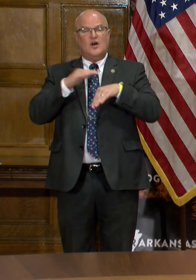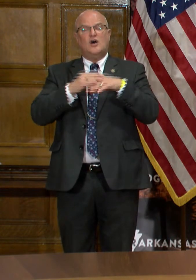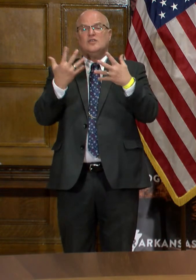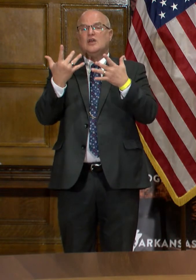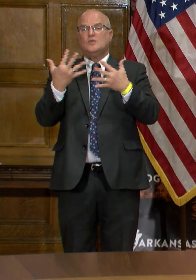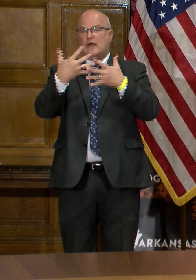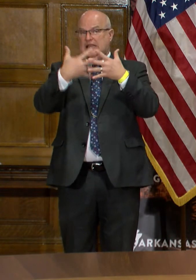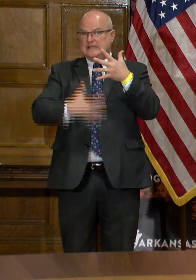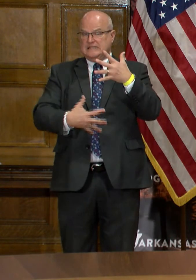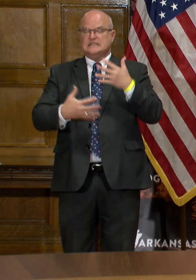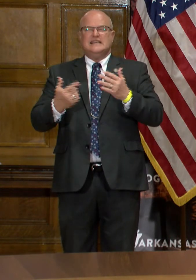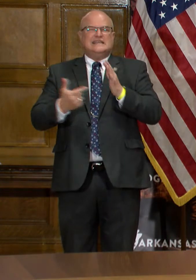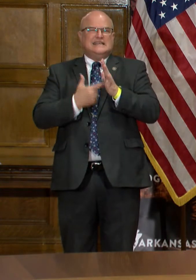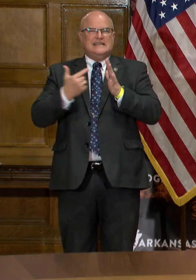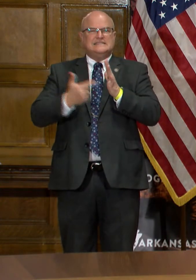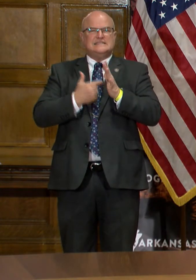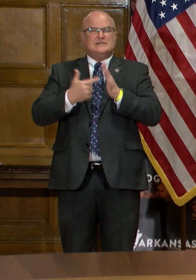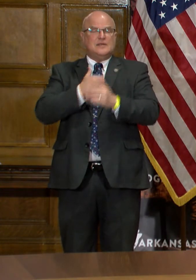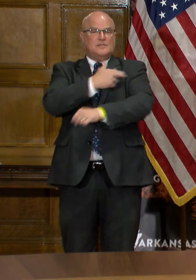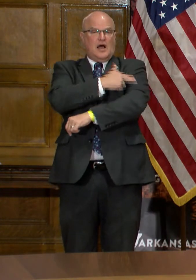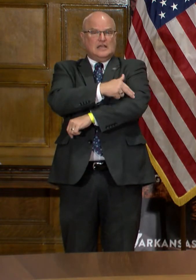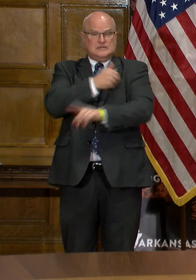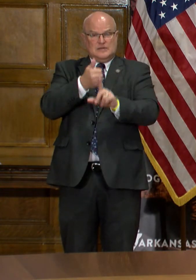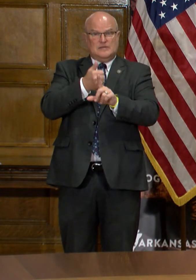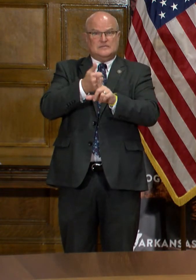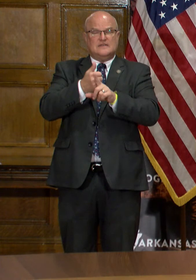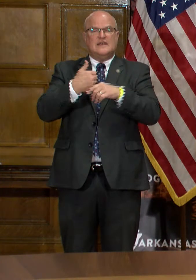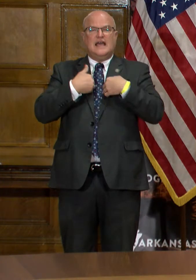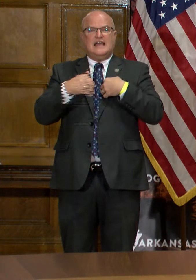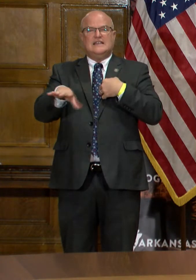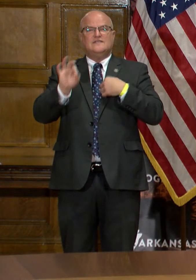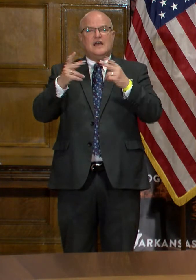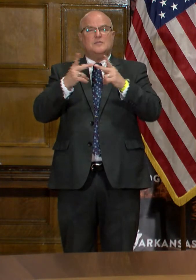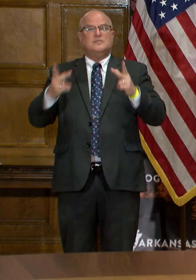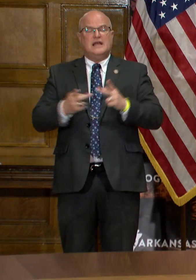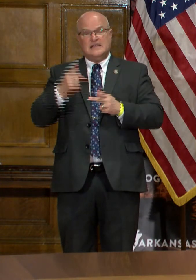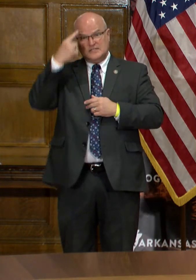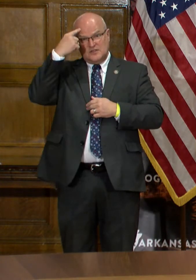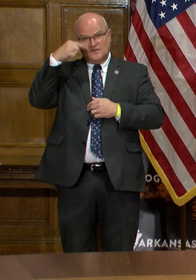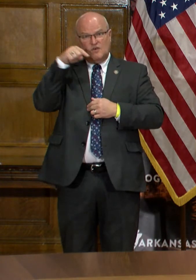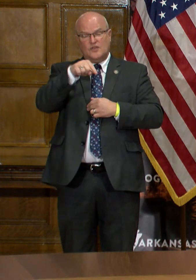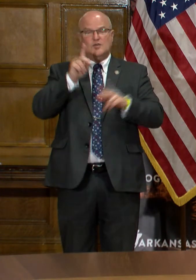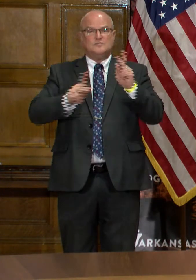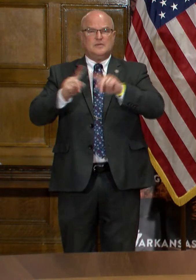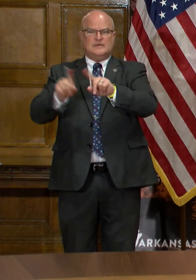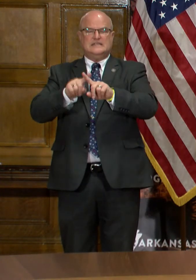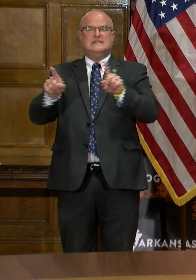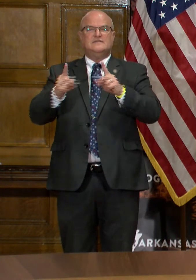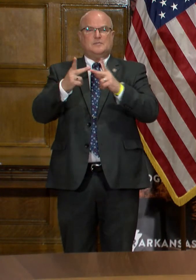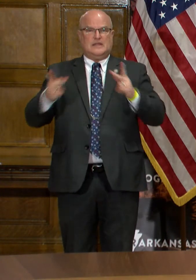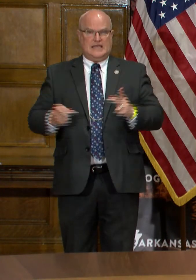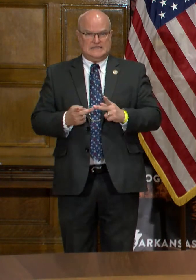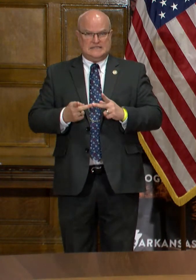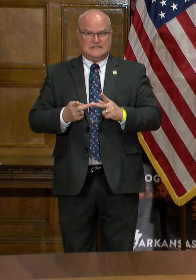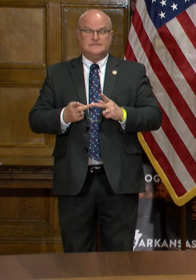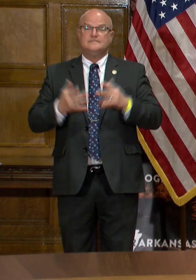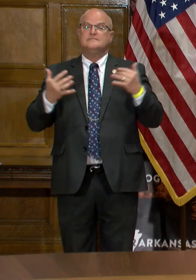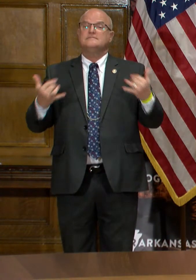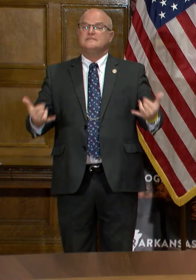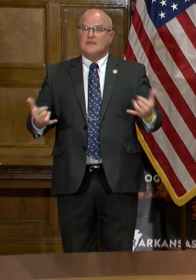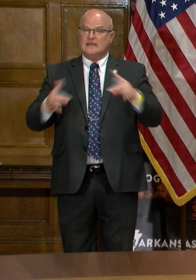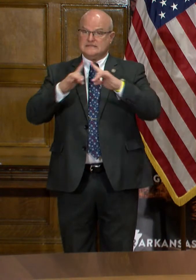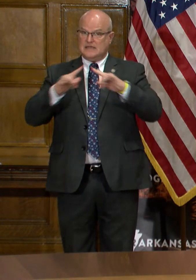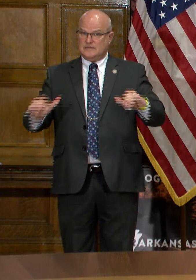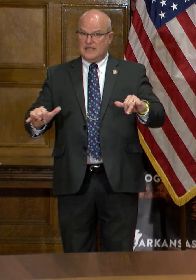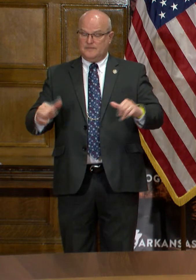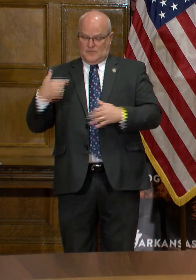waiting lists, and sometimes hospitals themselves have had to find places for them in different states. Now, by the same token,